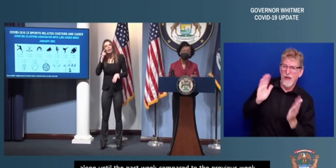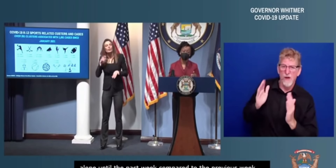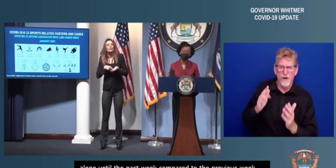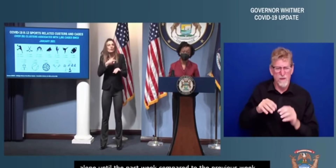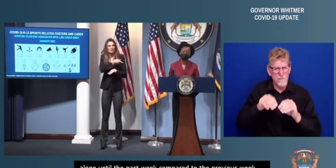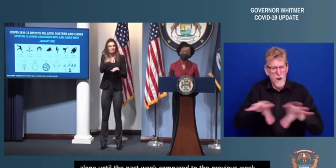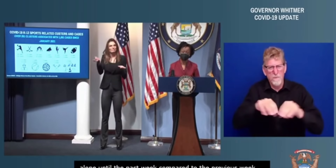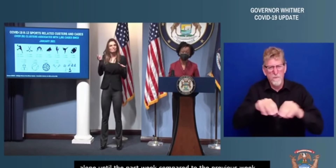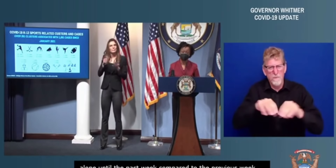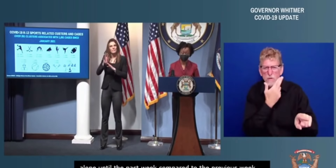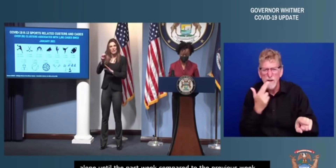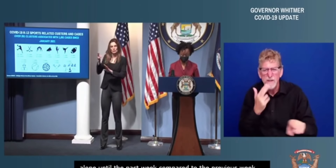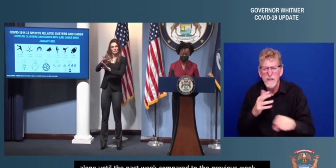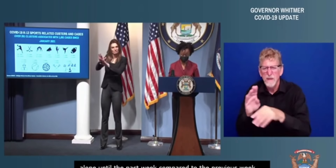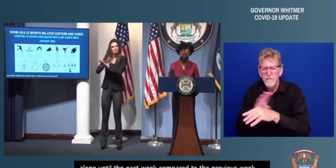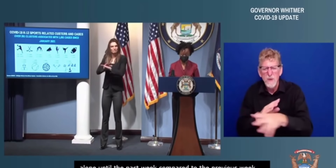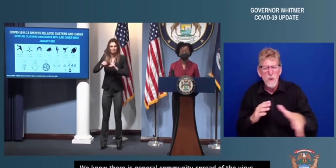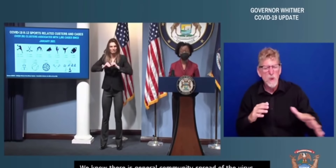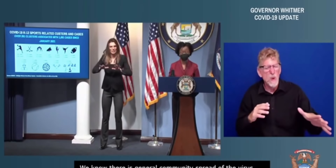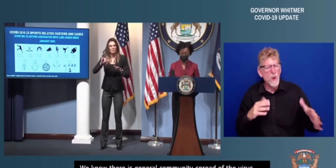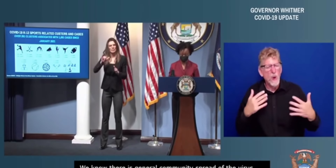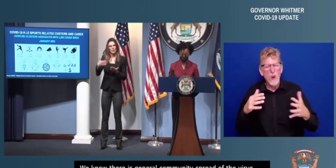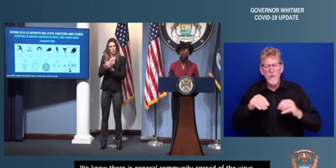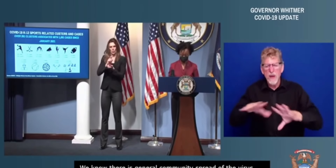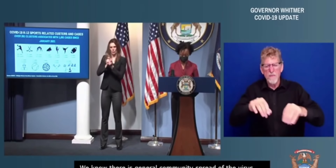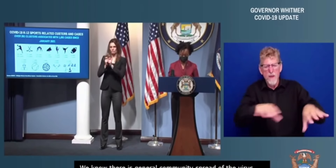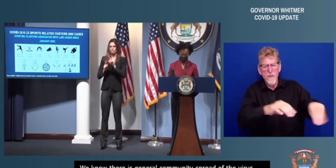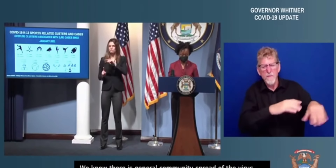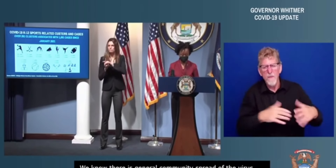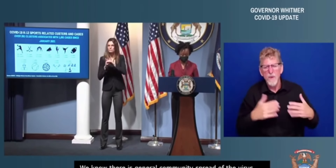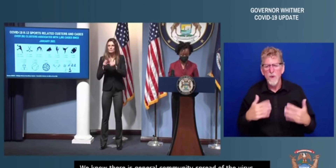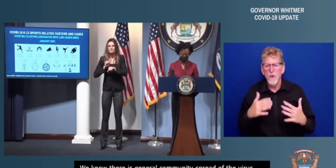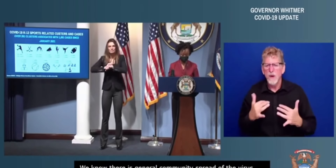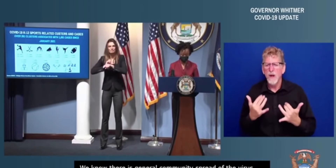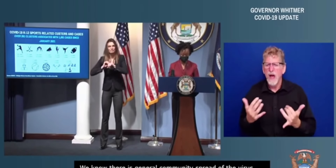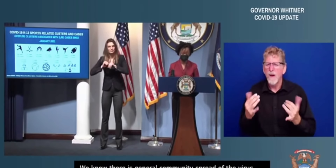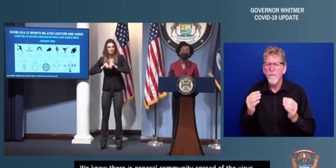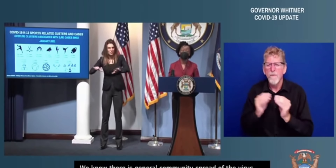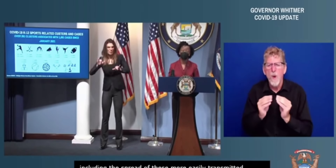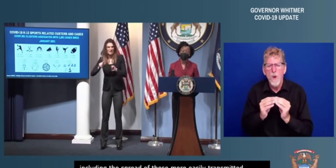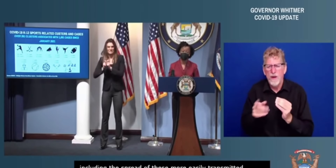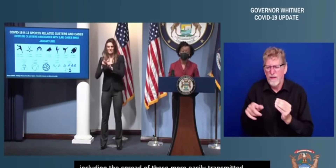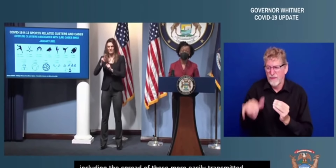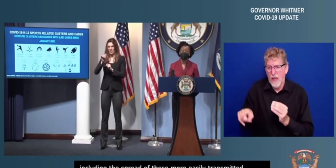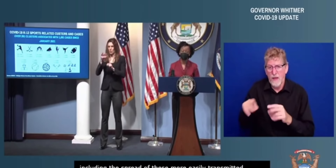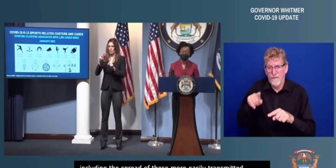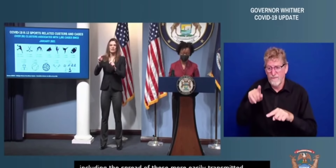This includes the spread of these more easily transmitted variants. Our lab has identified